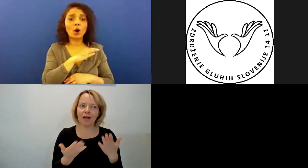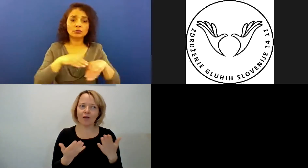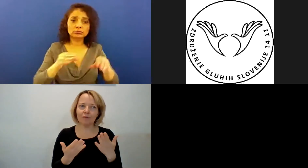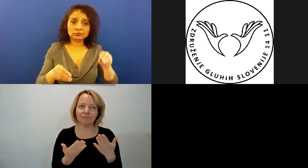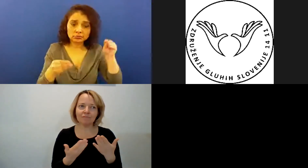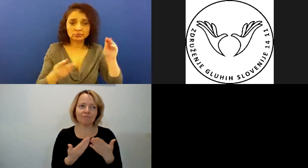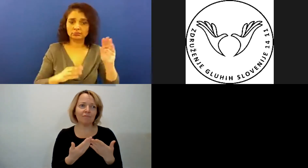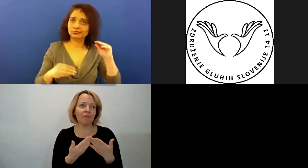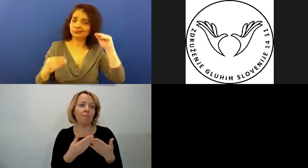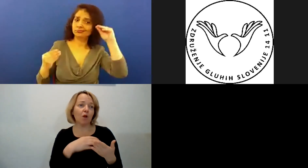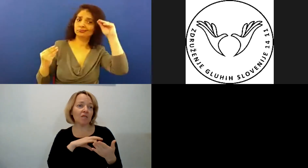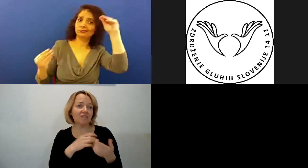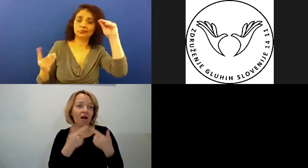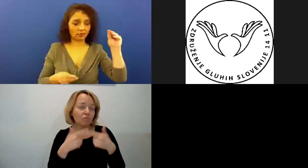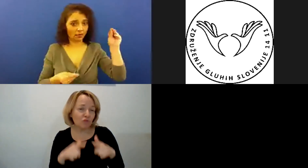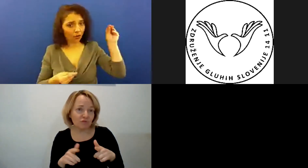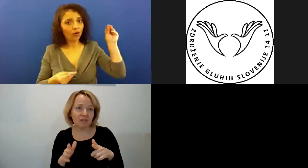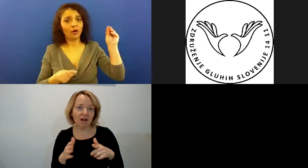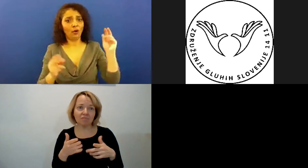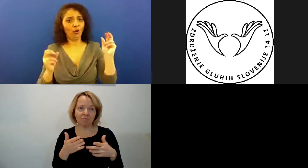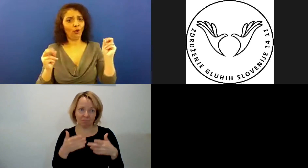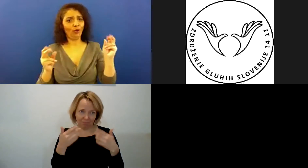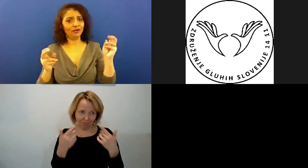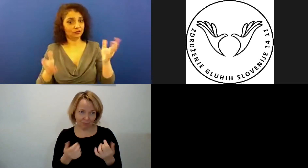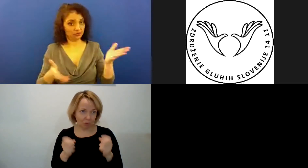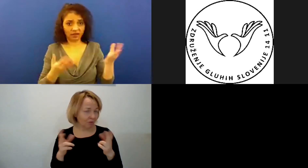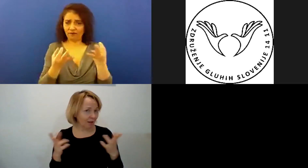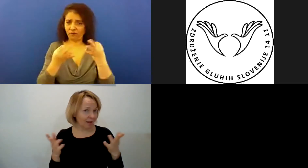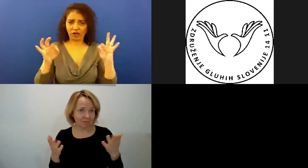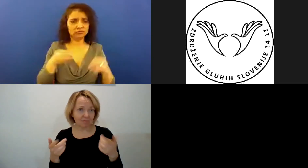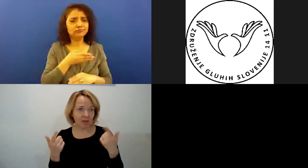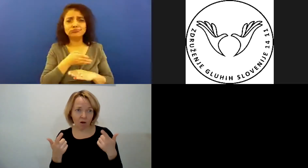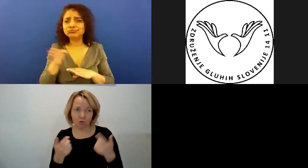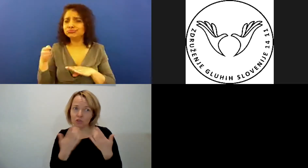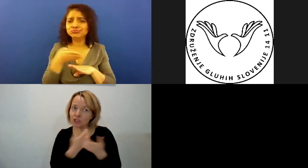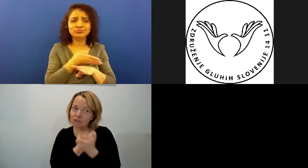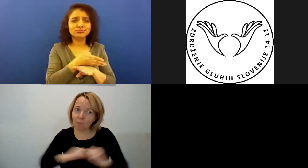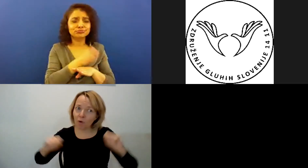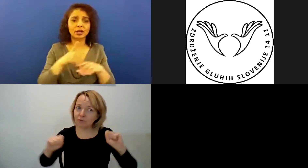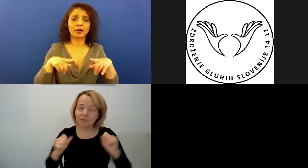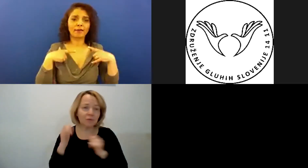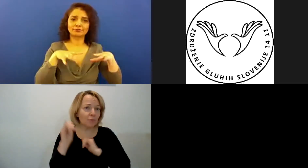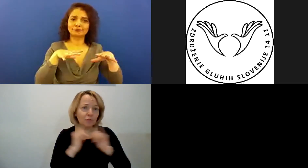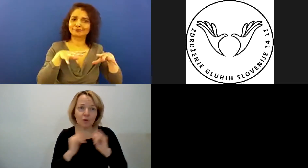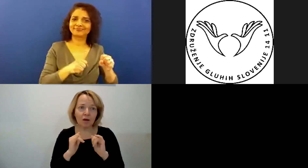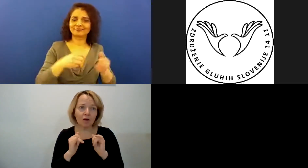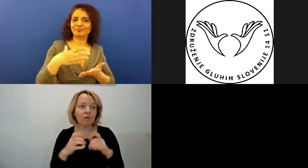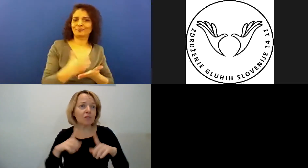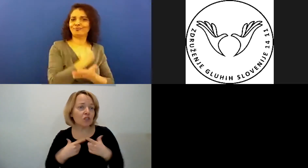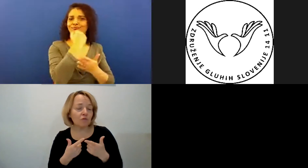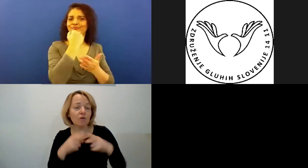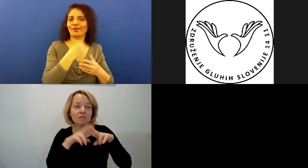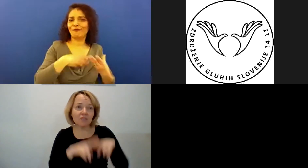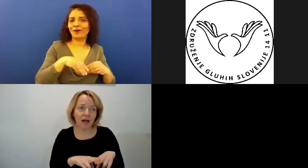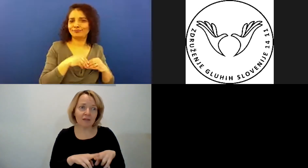And we were given a free pass to travel, a kind of pre-passport. So